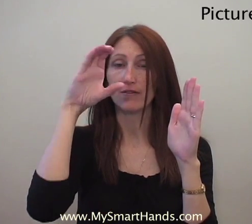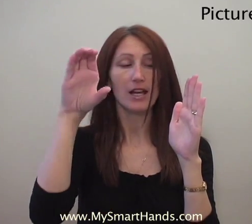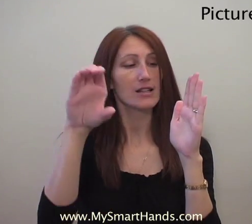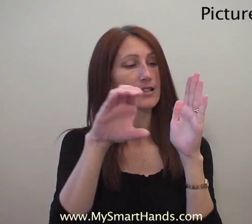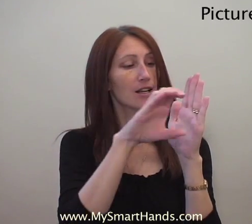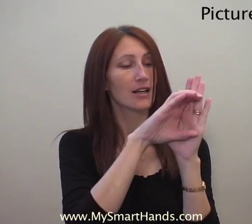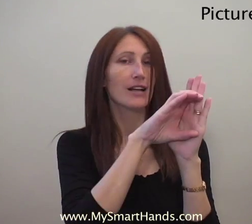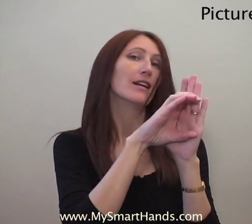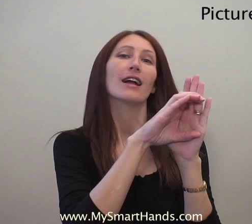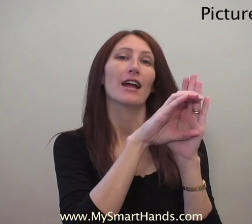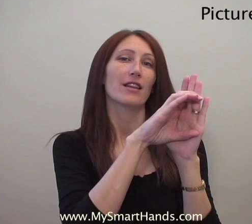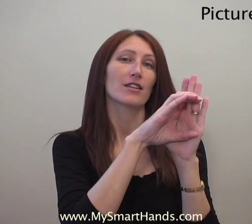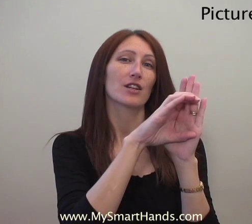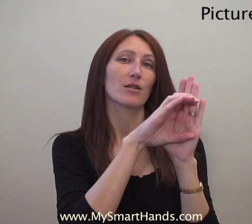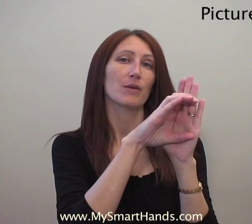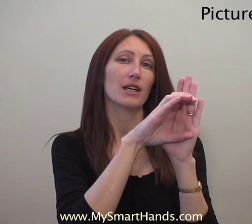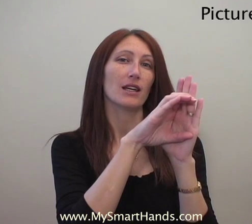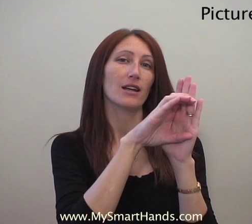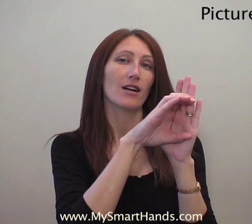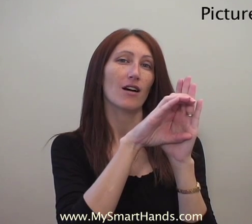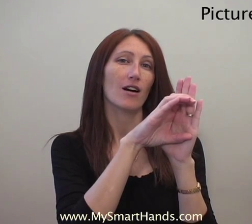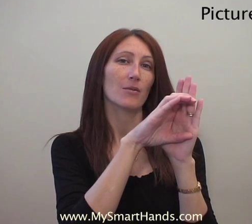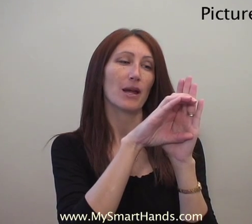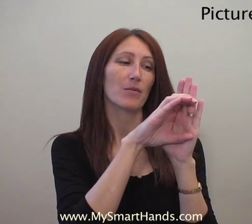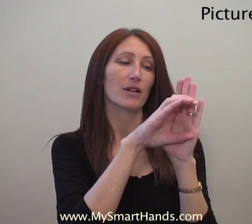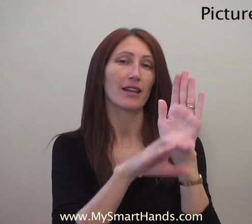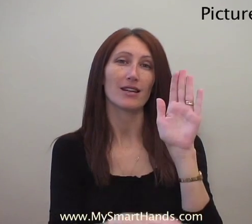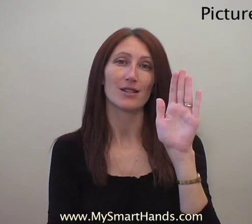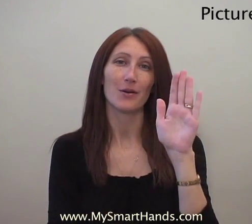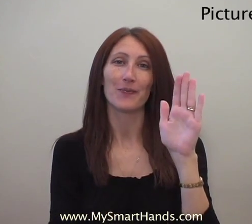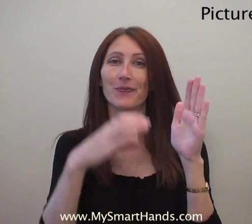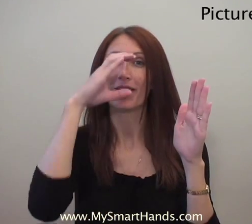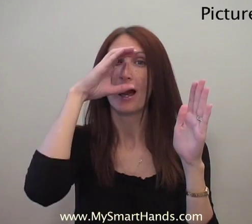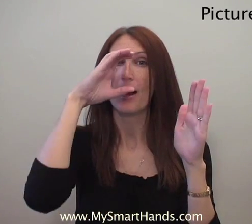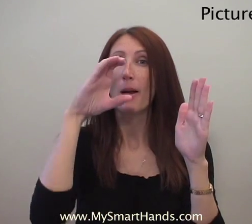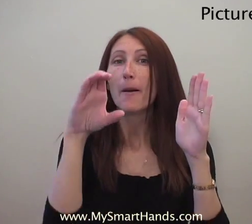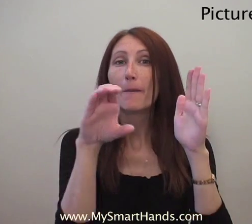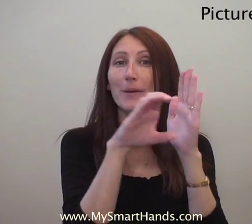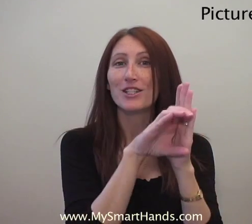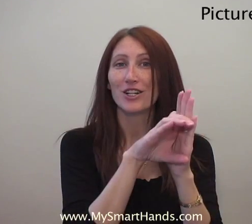face, and that it's going to be on a paper like this. Picture.